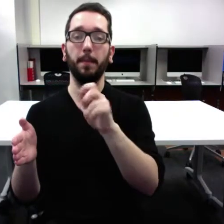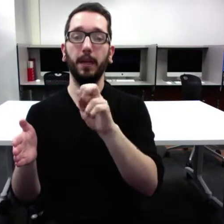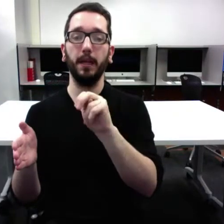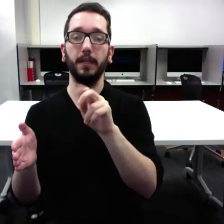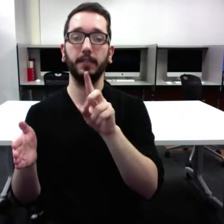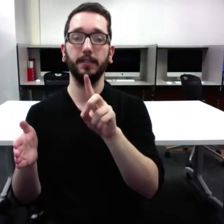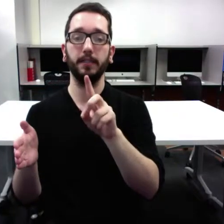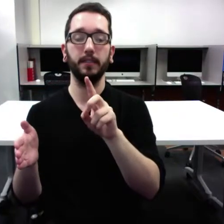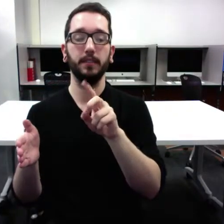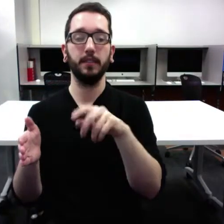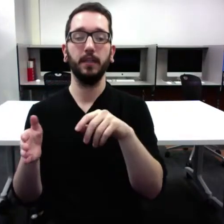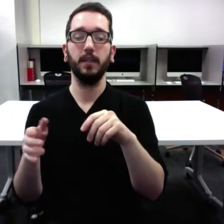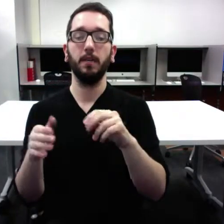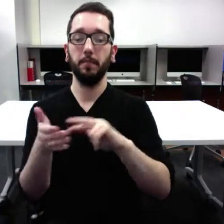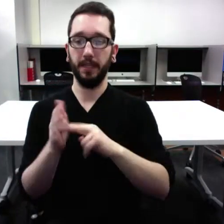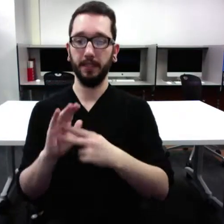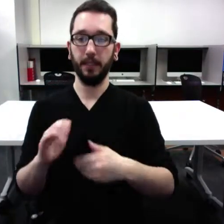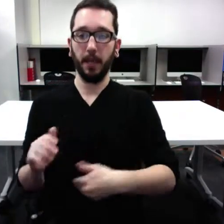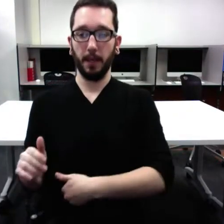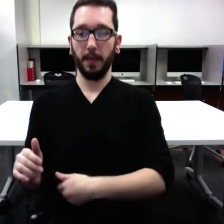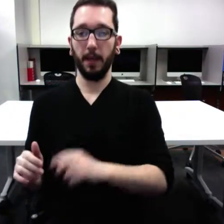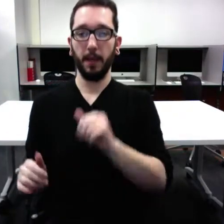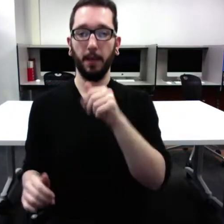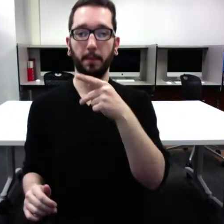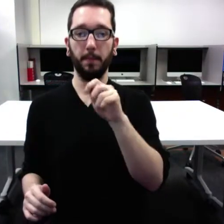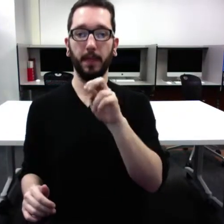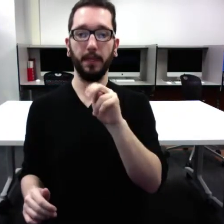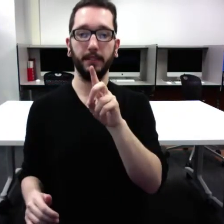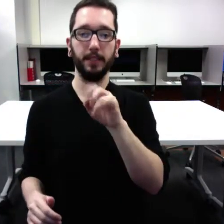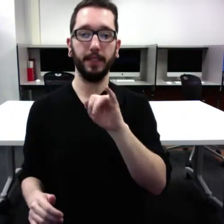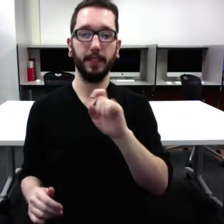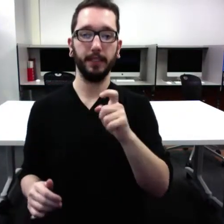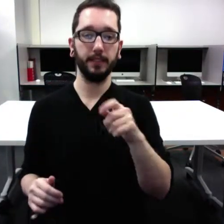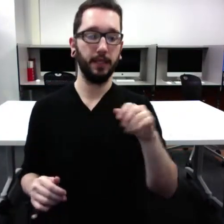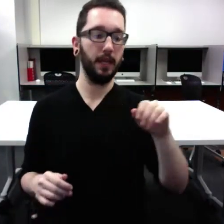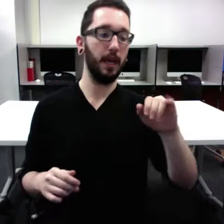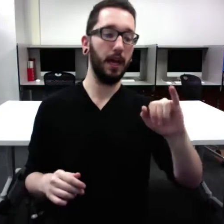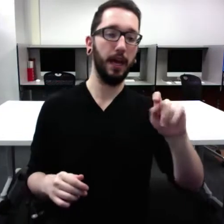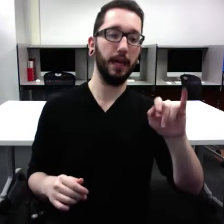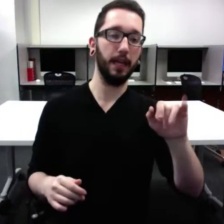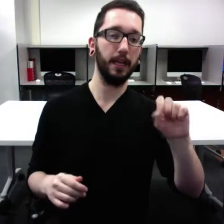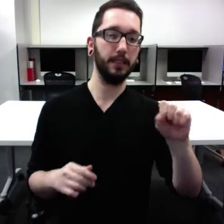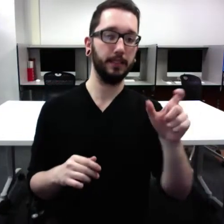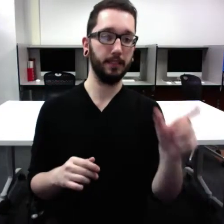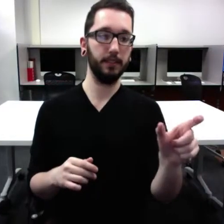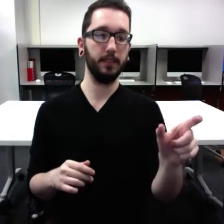appendix. The suffix is itis, meaning inflammation or inflammation of.